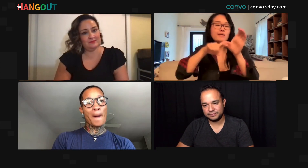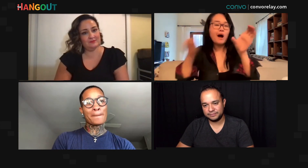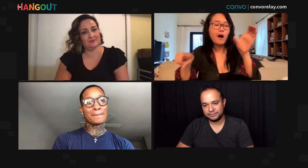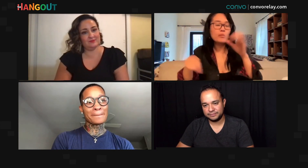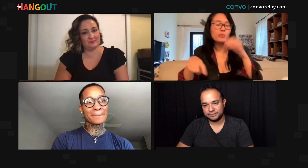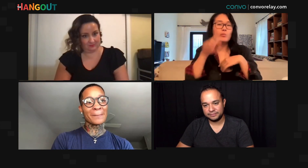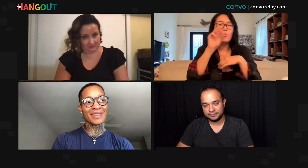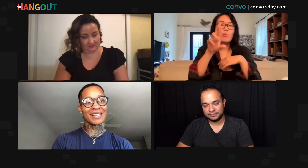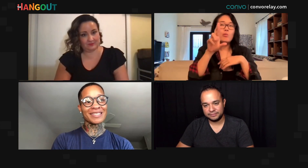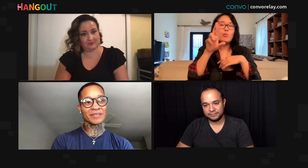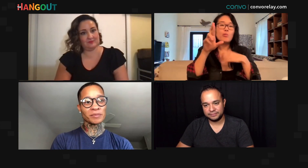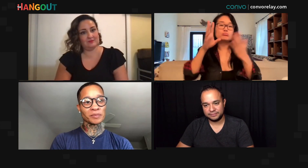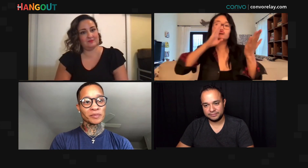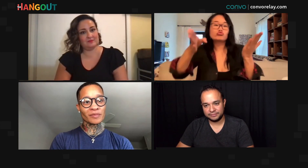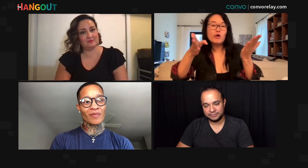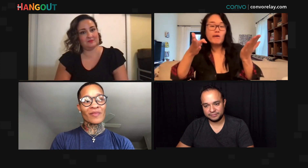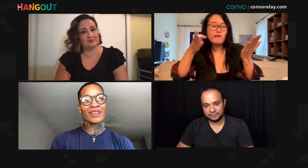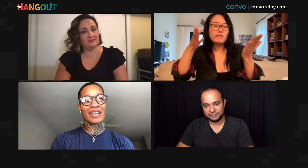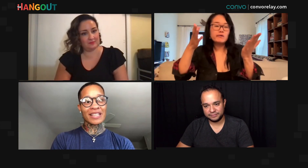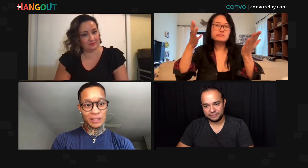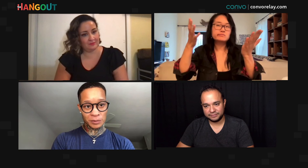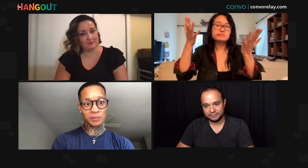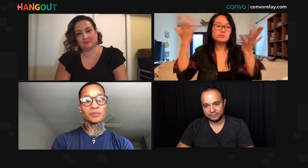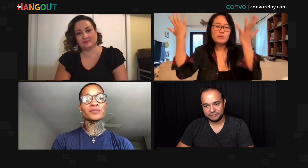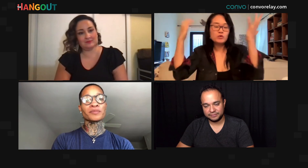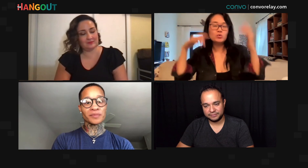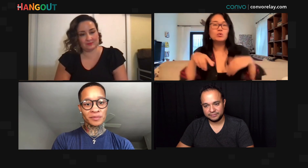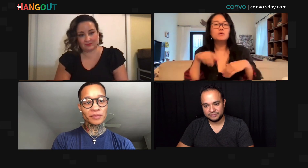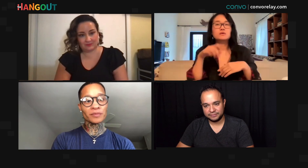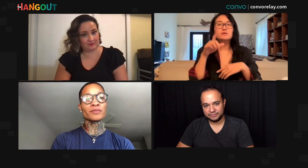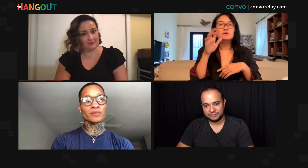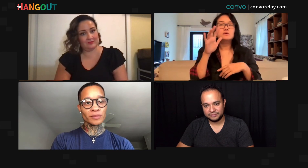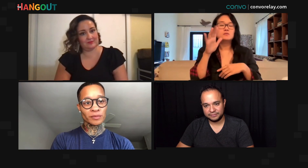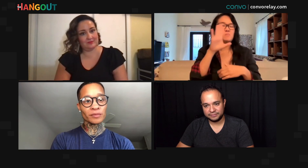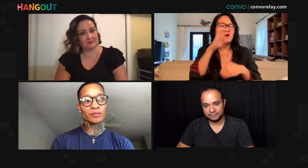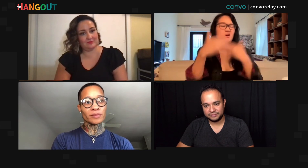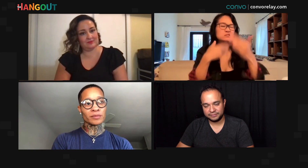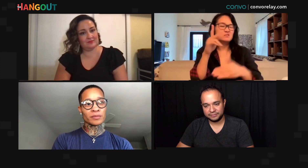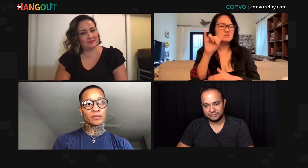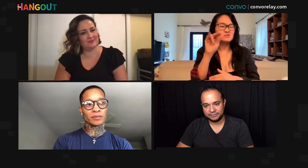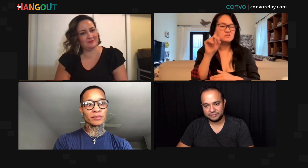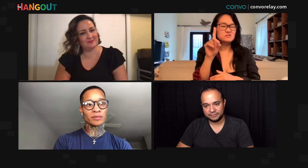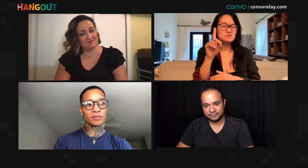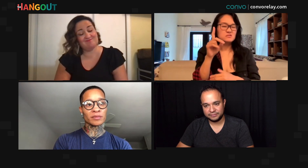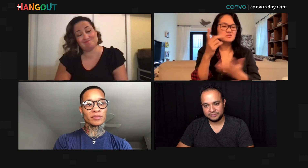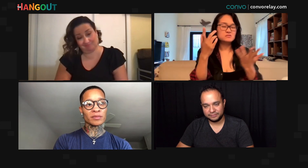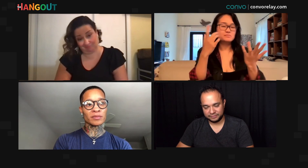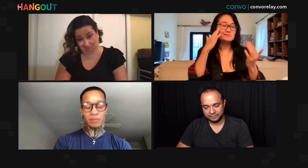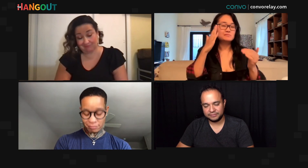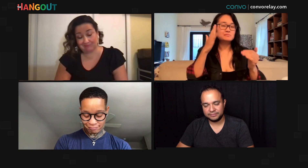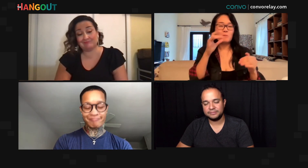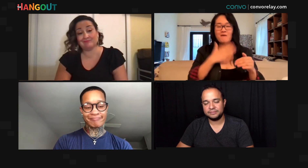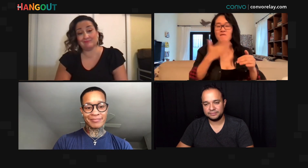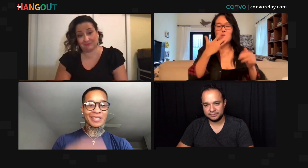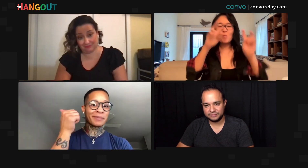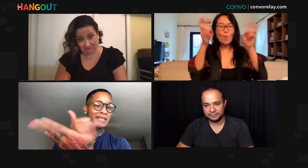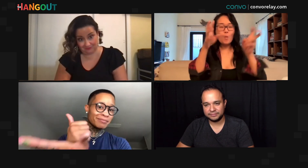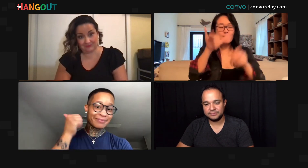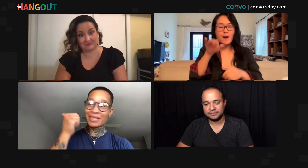So this is Cami. I have advice for people who haven't come out yet, or who are even straight. Just be